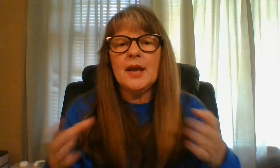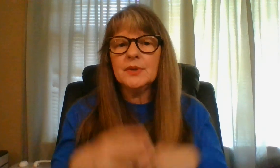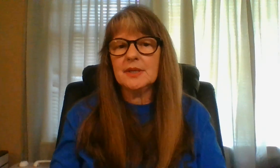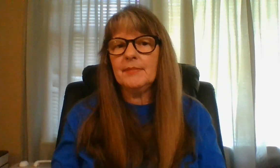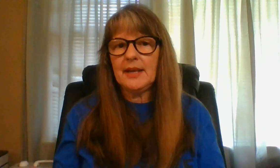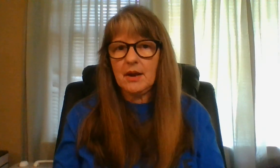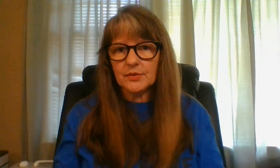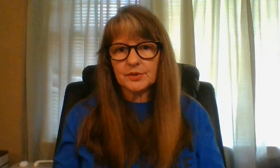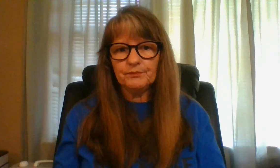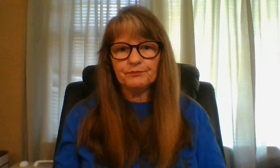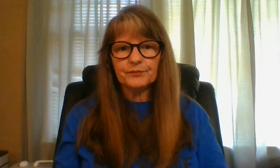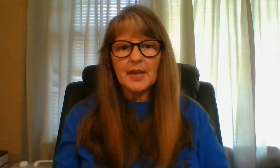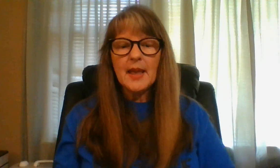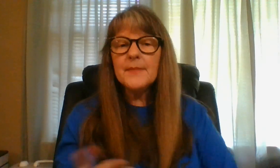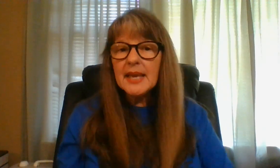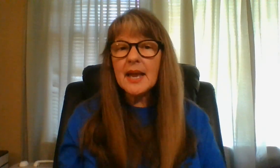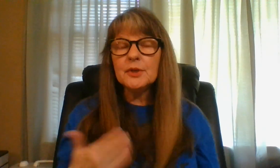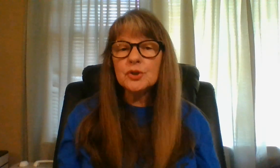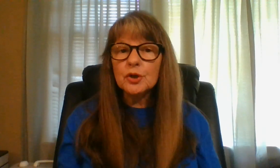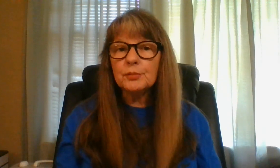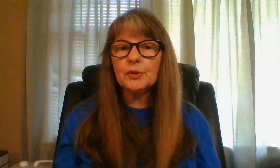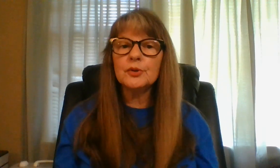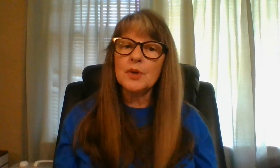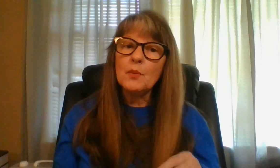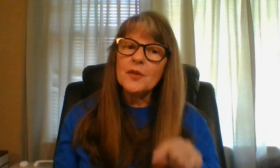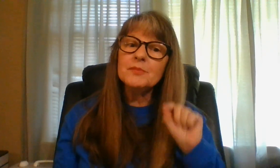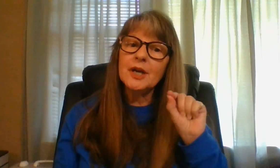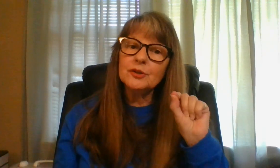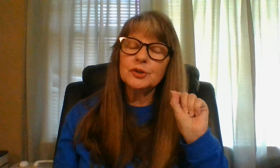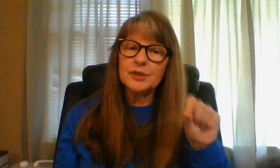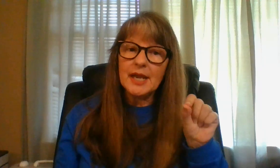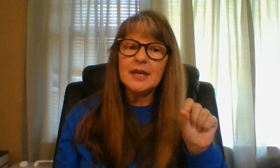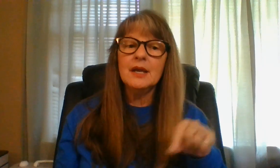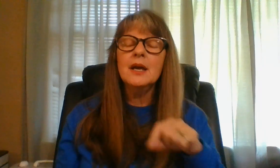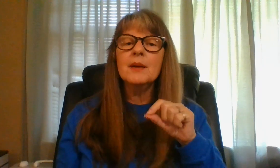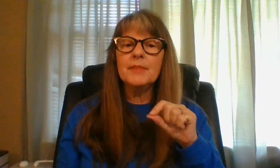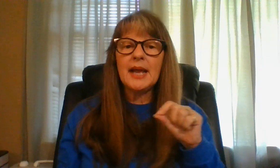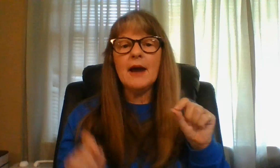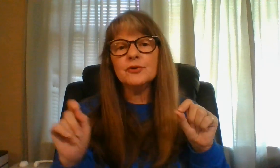with somebody else. Me, I'm an interpreter, so I want them to understand, but I have to do it